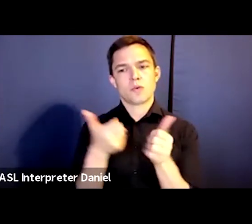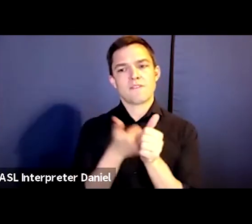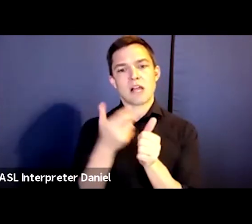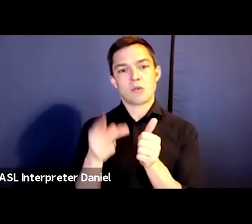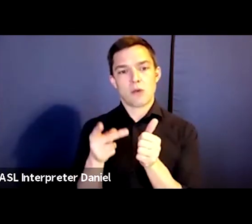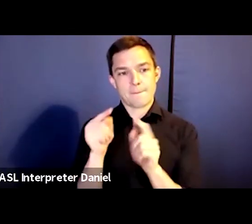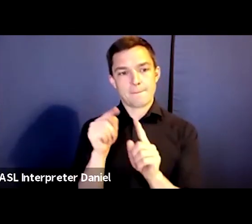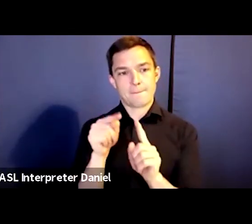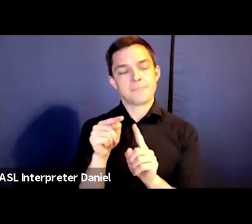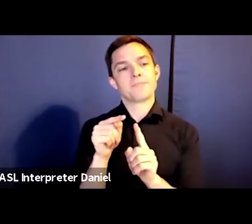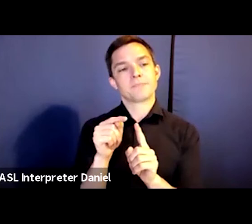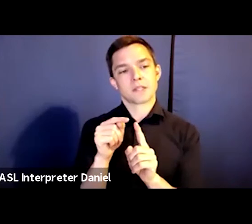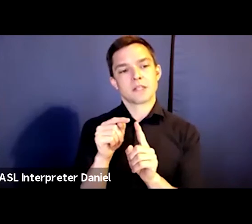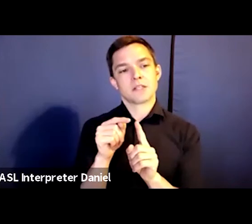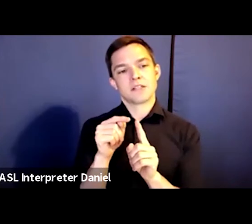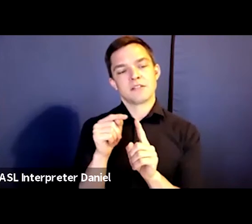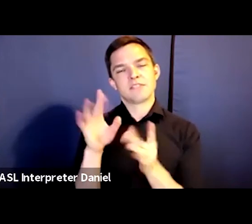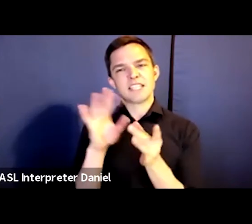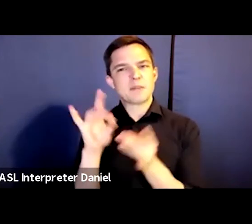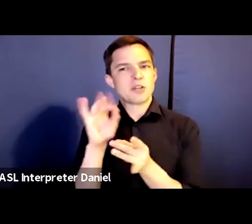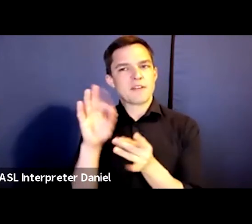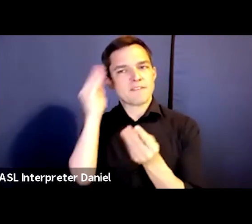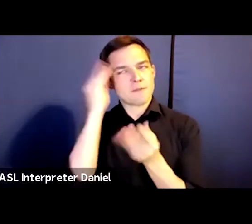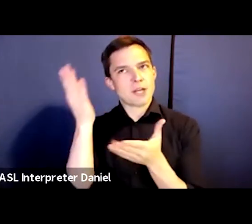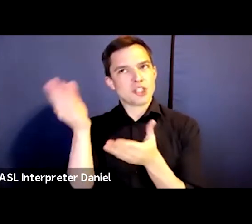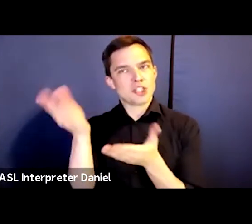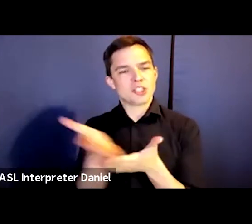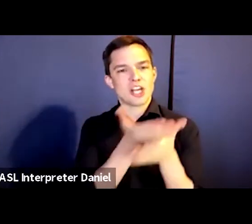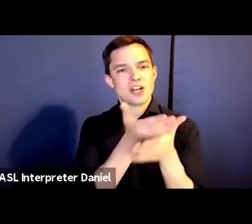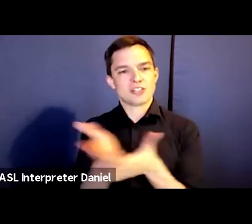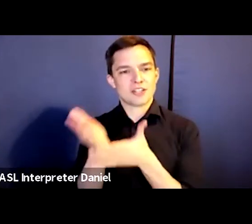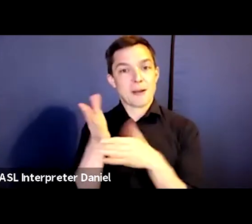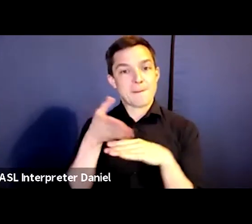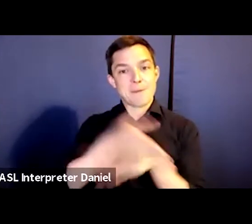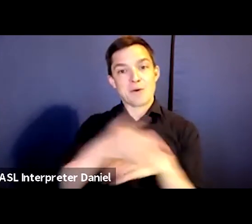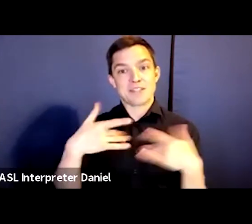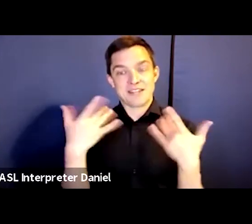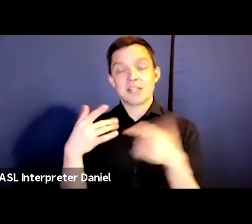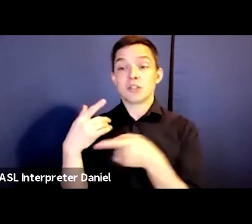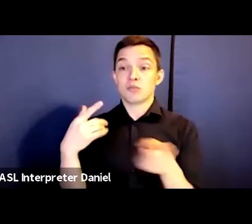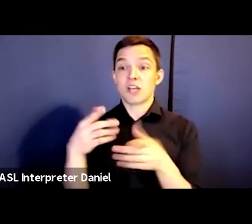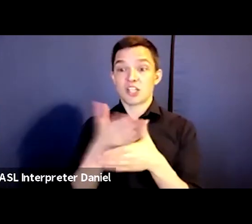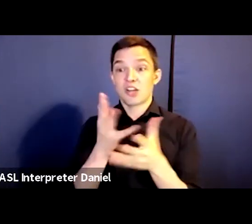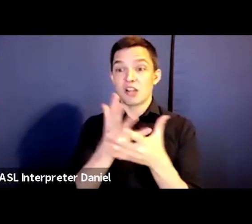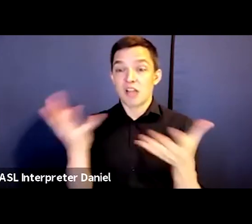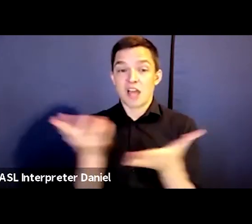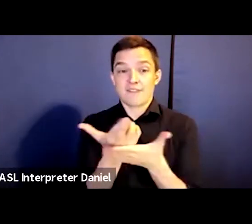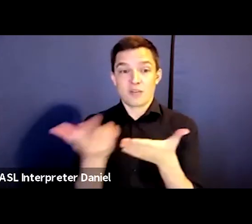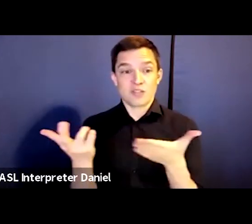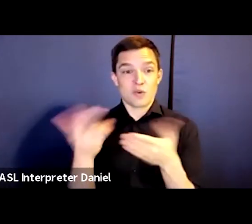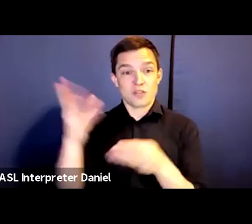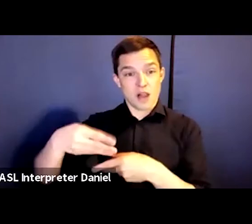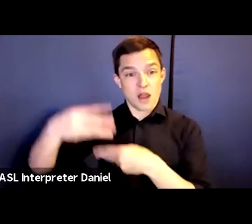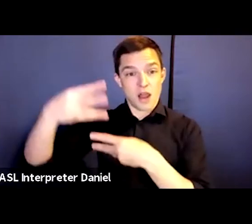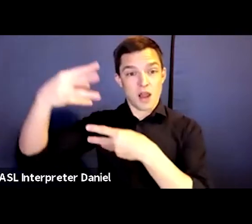on, as in the spirit of information sharing post-event, is you guys shared a ton of resources